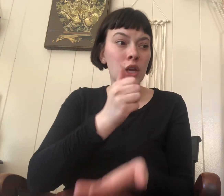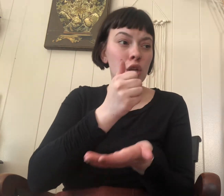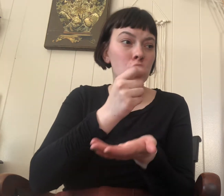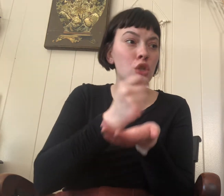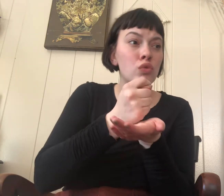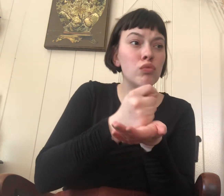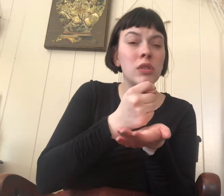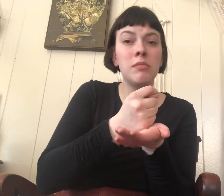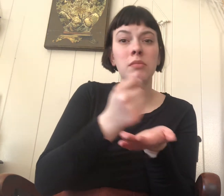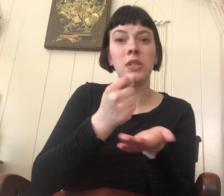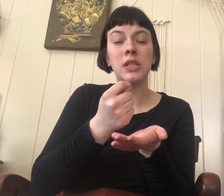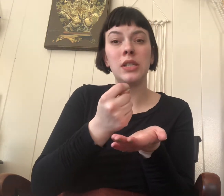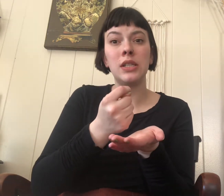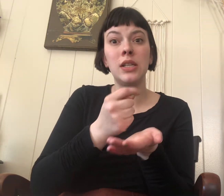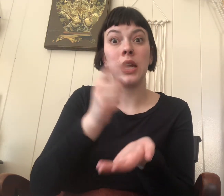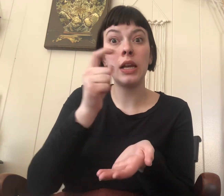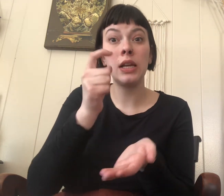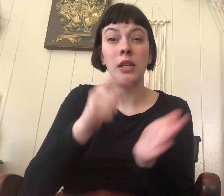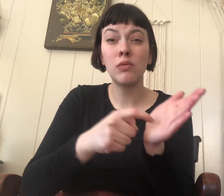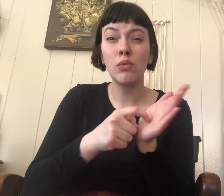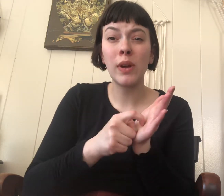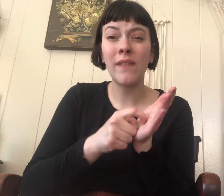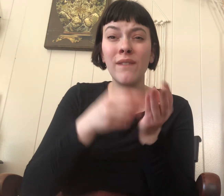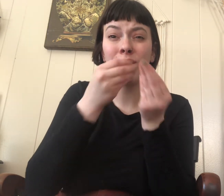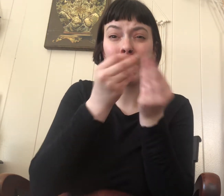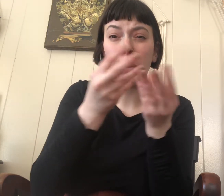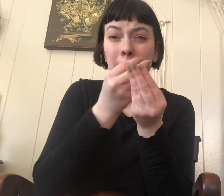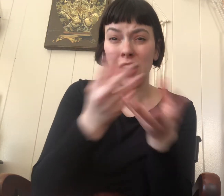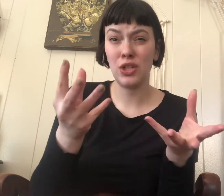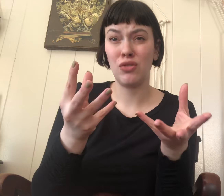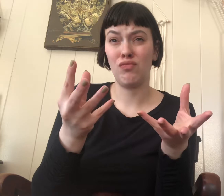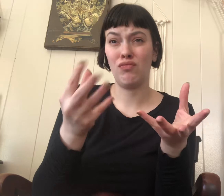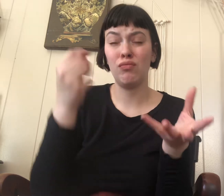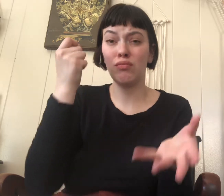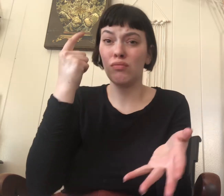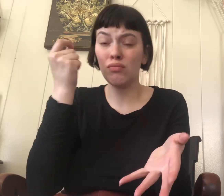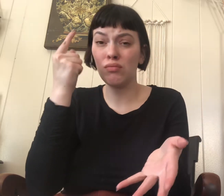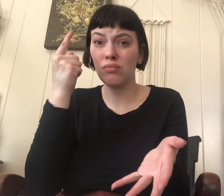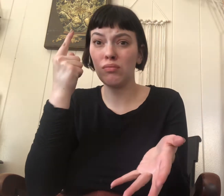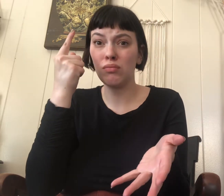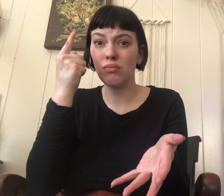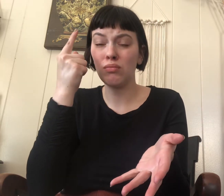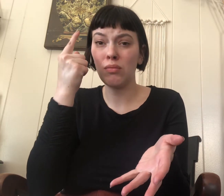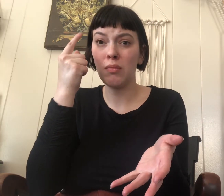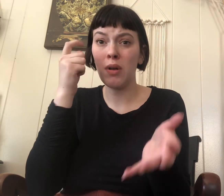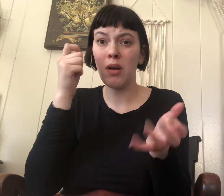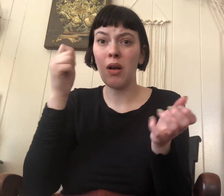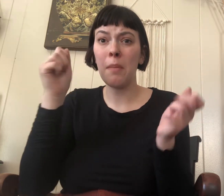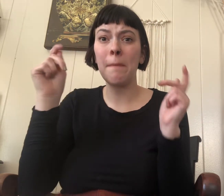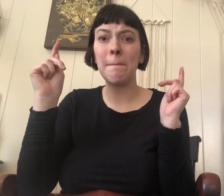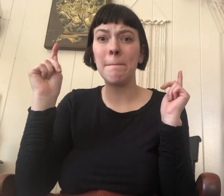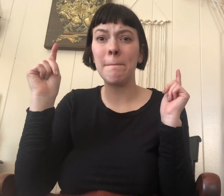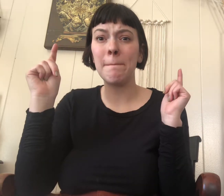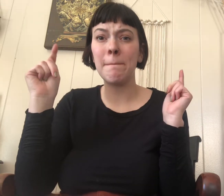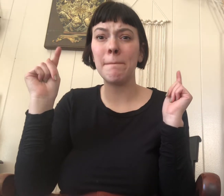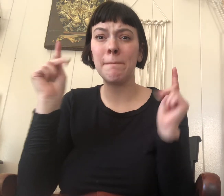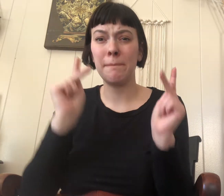information about what to expect. Many people don't have much experience with chemotherapy, and it's hard to imagine exactly what would happen on the day that they get